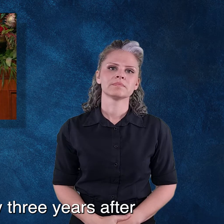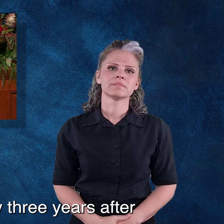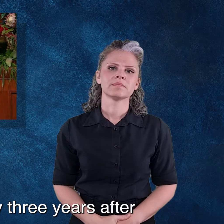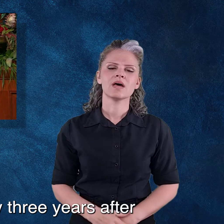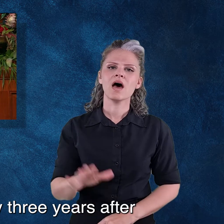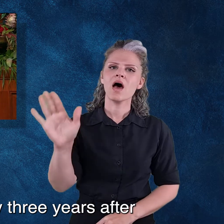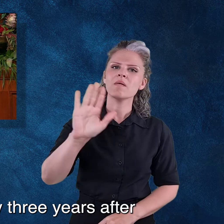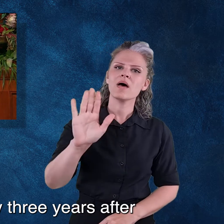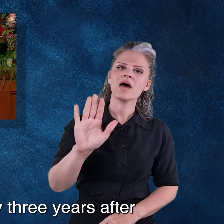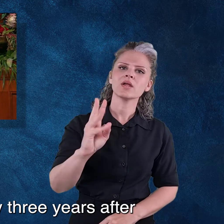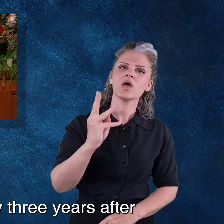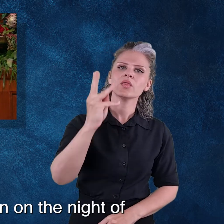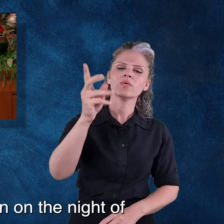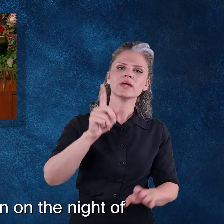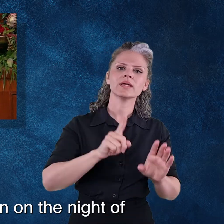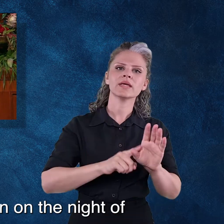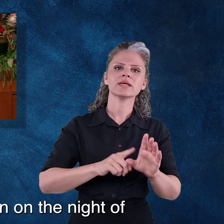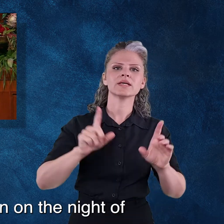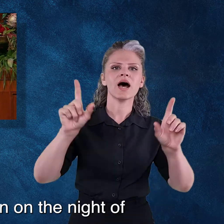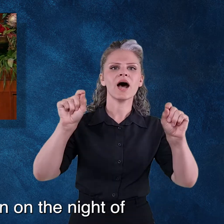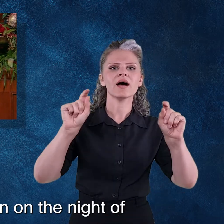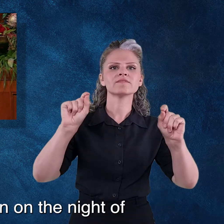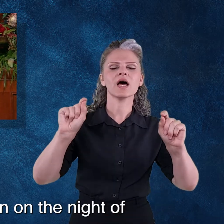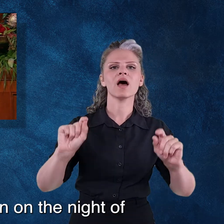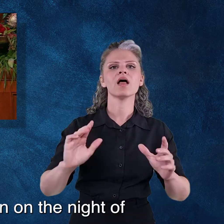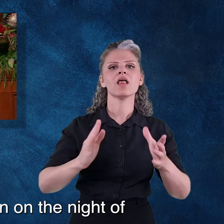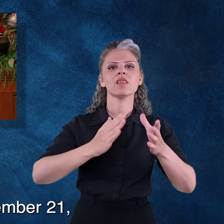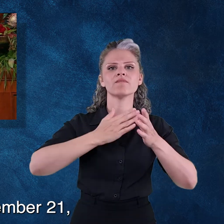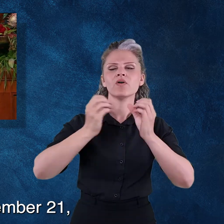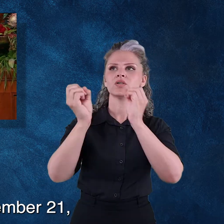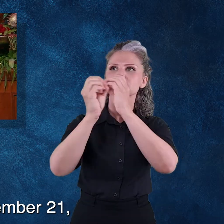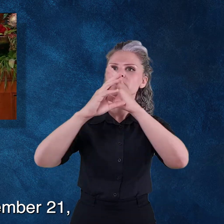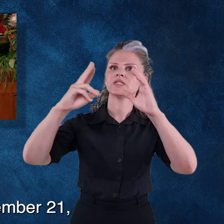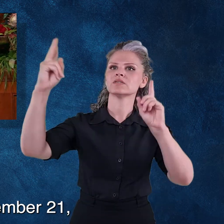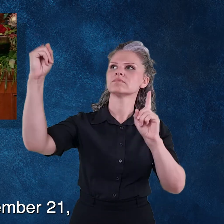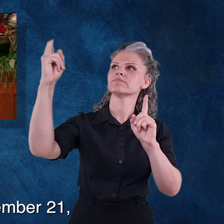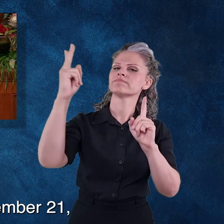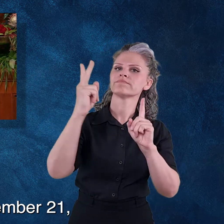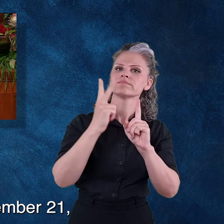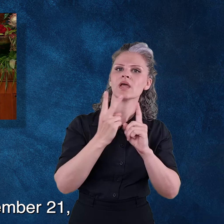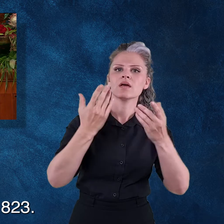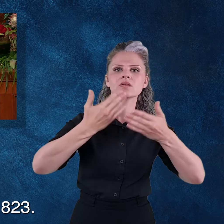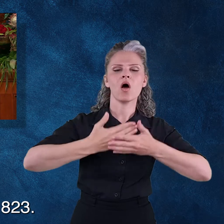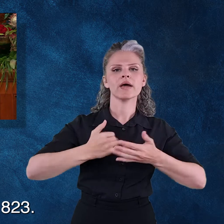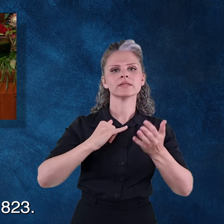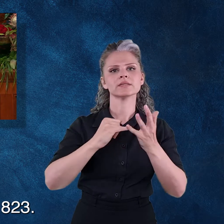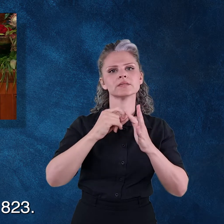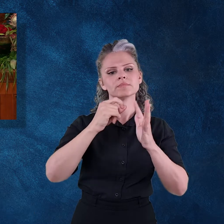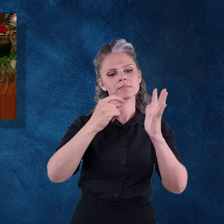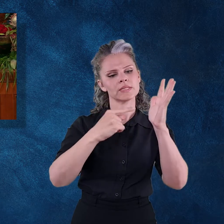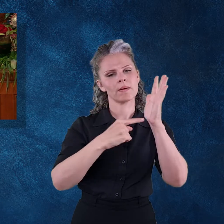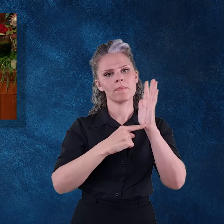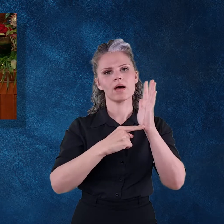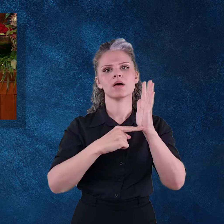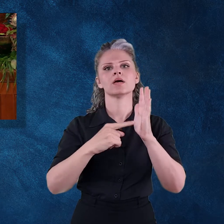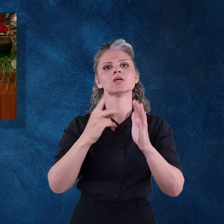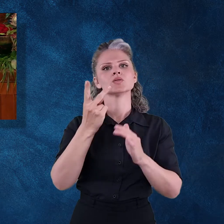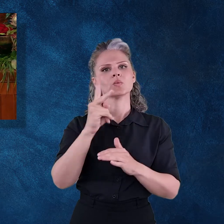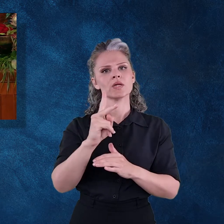Approximately three years after the first vision, on the night of September 21, 1823,